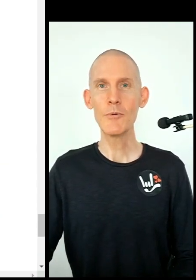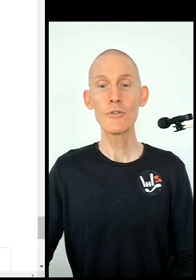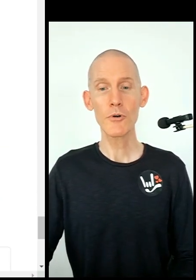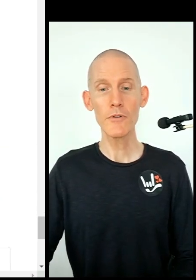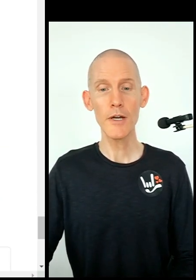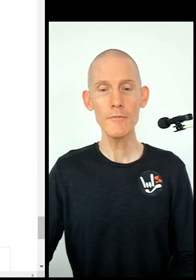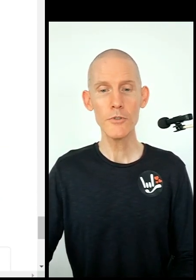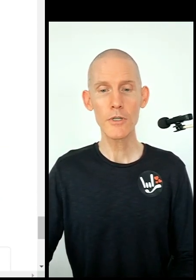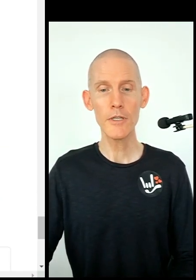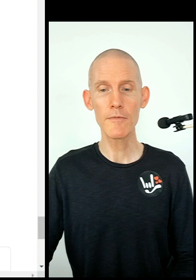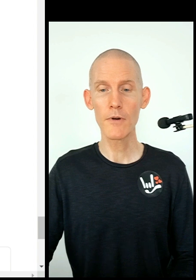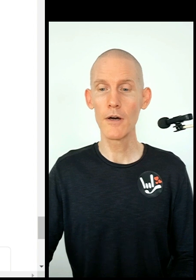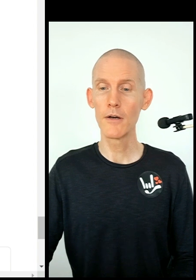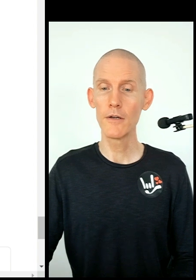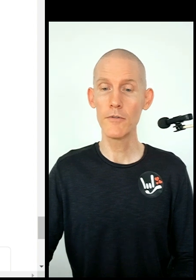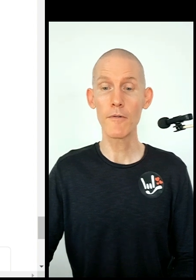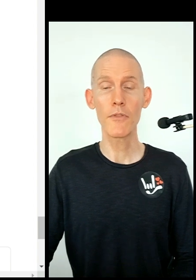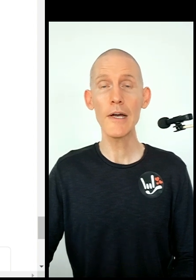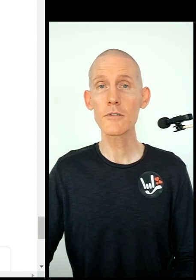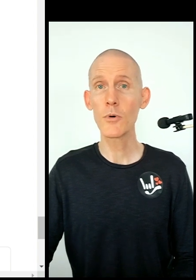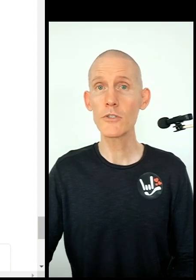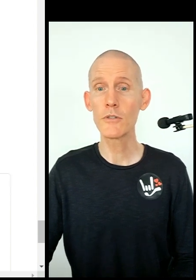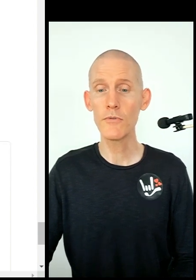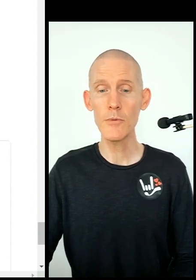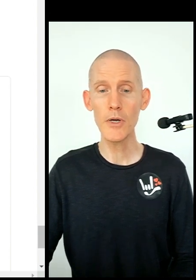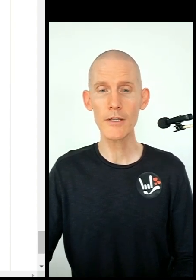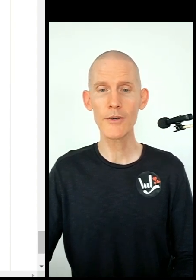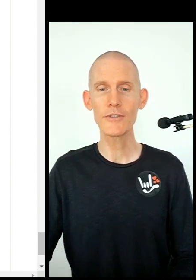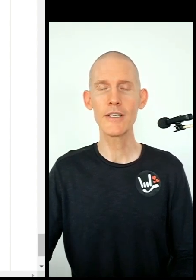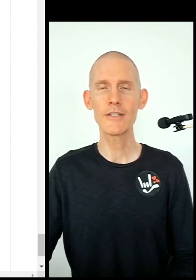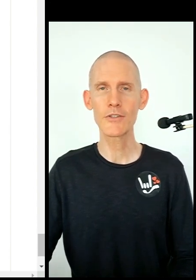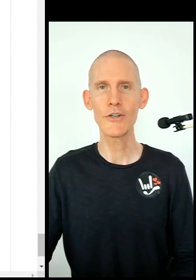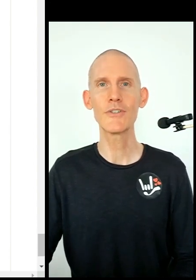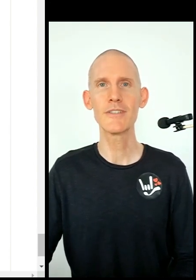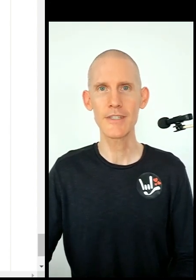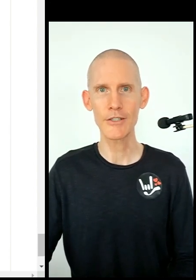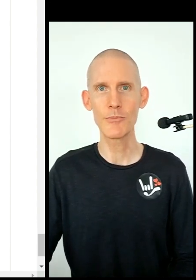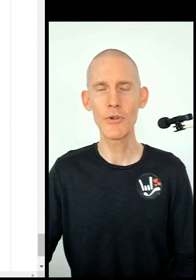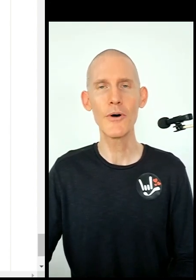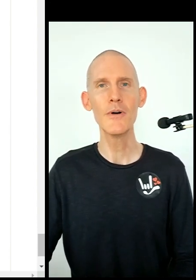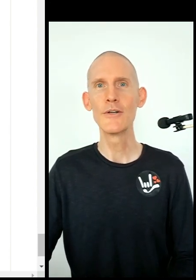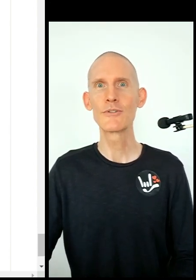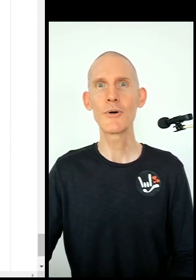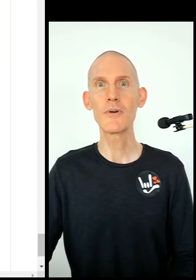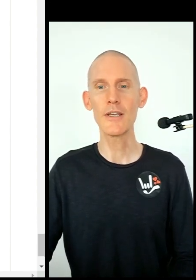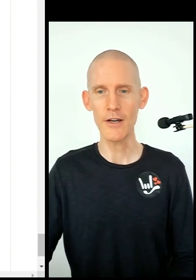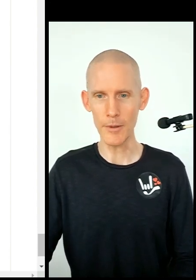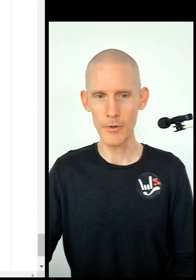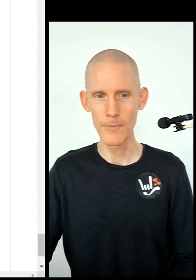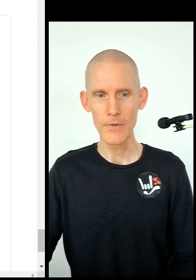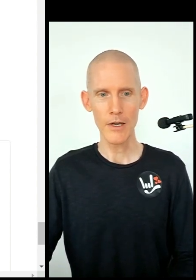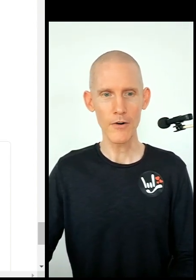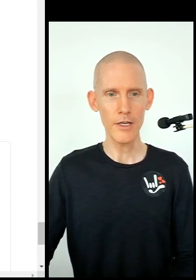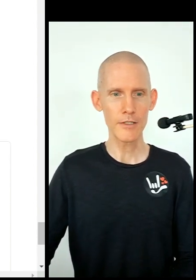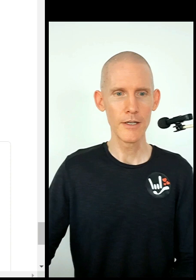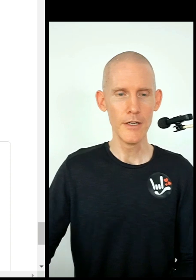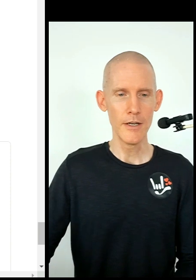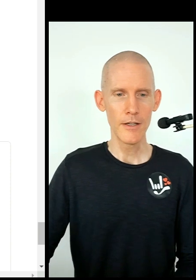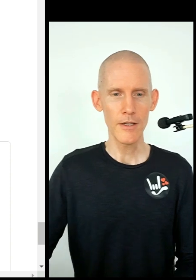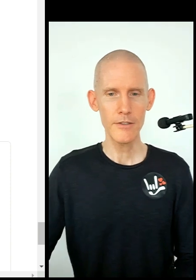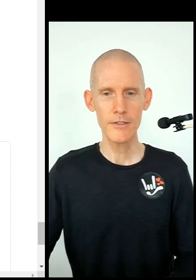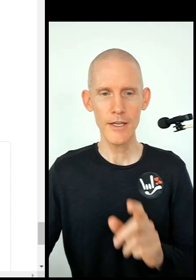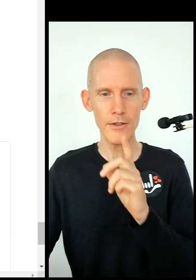Okay, then when you scroll down, you can leave, if you have thoughts, questions, feedback, there is a discussion section below. Soak it up. All